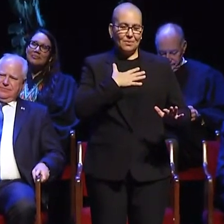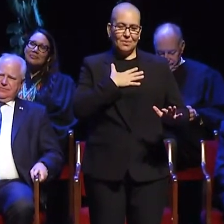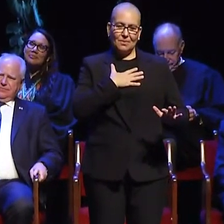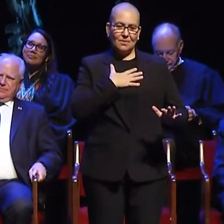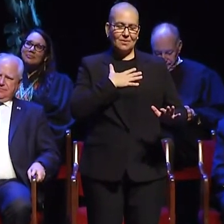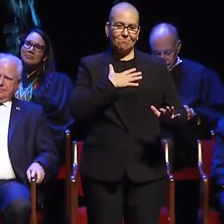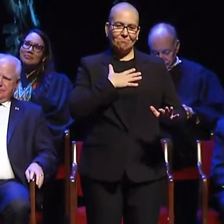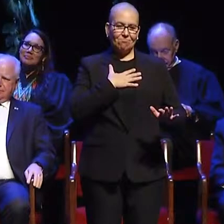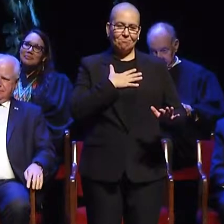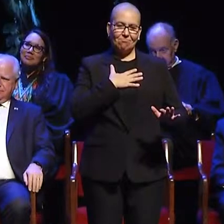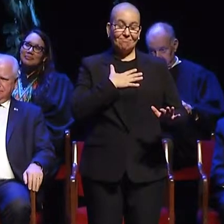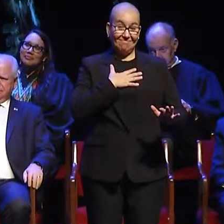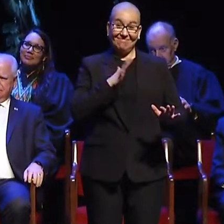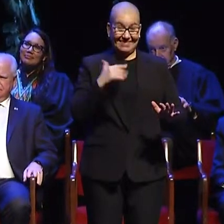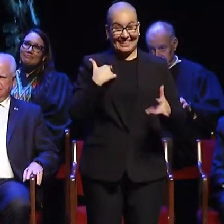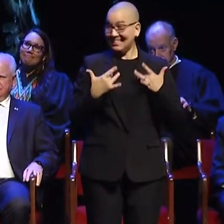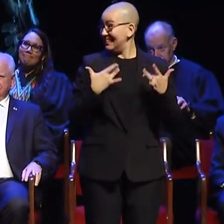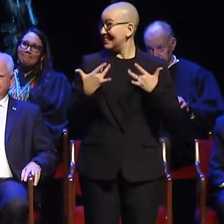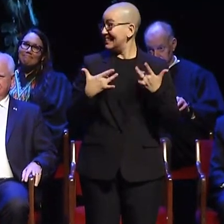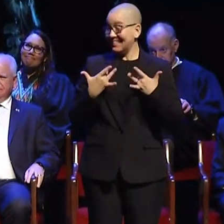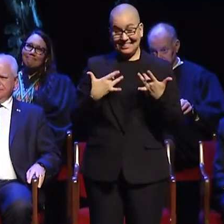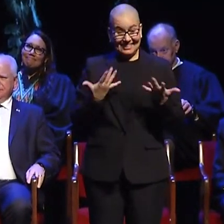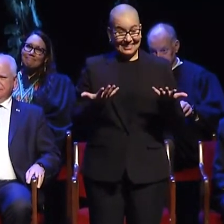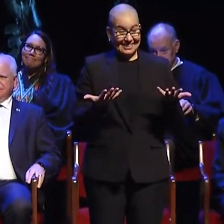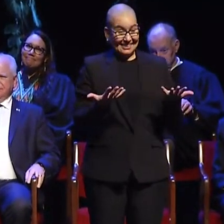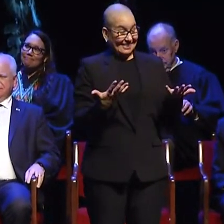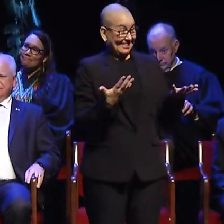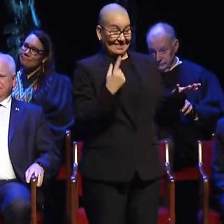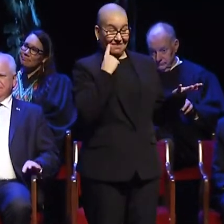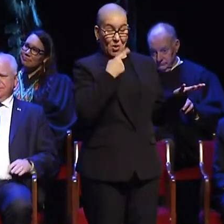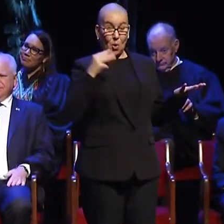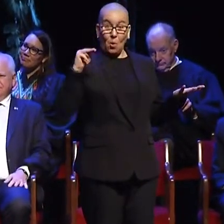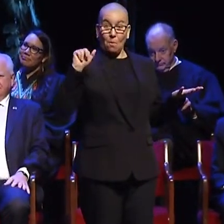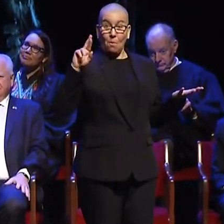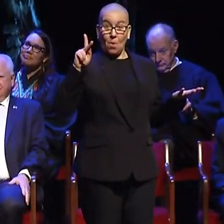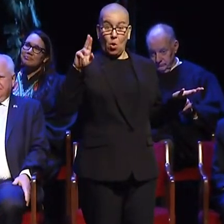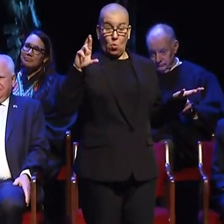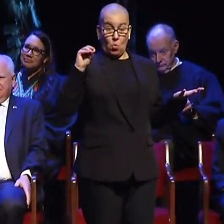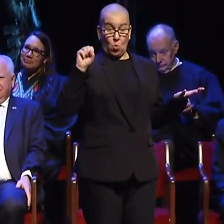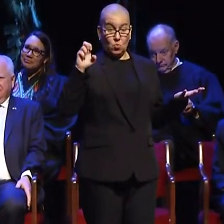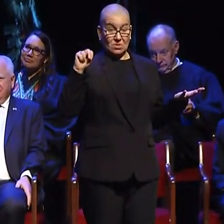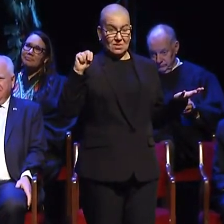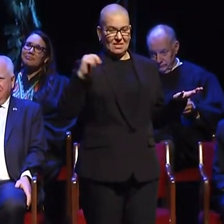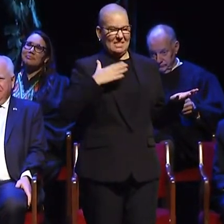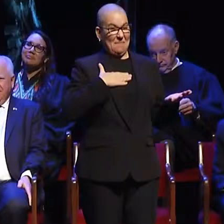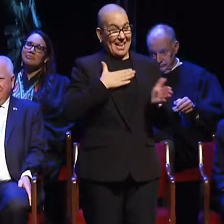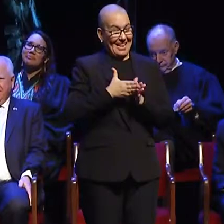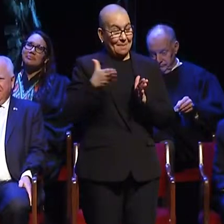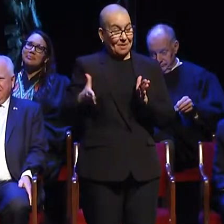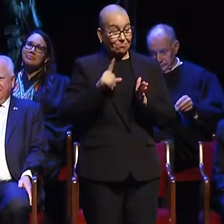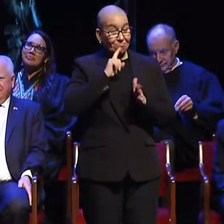Well, I'm excited, too, to have Mark Rosen here, a fellow St. Louis Park native with a small N.